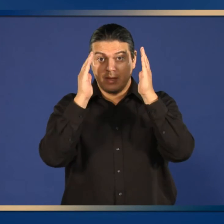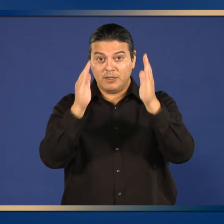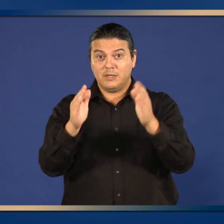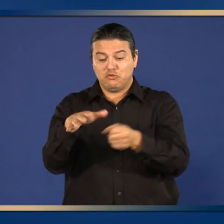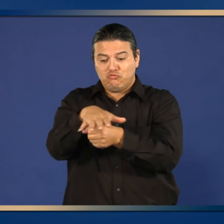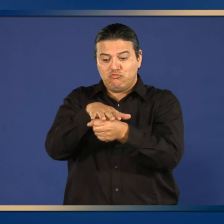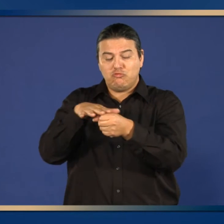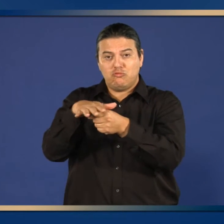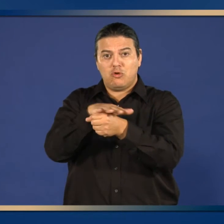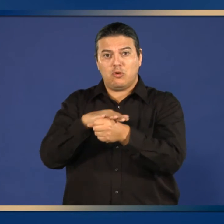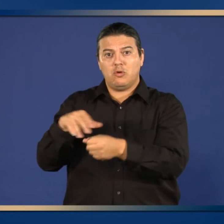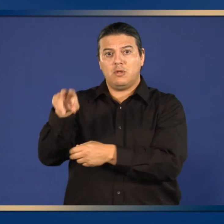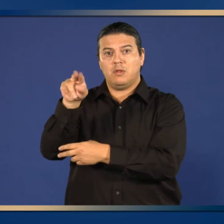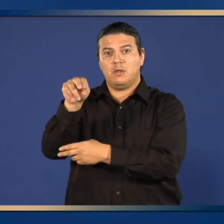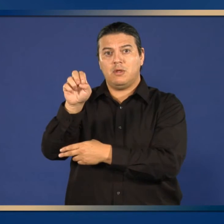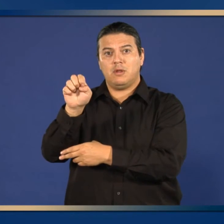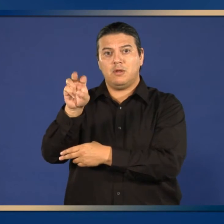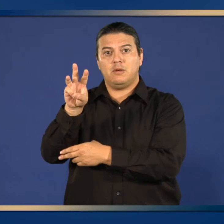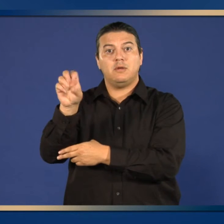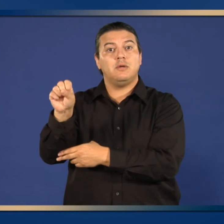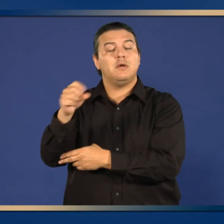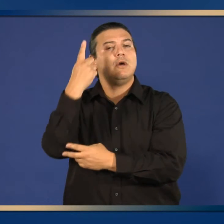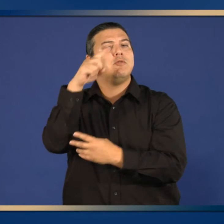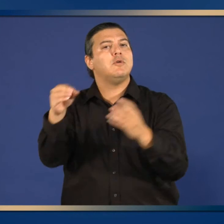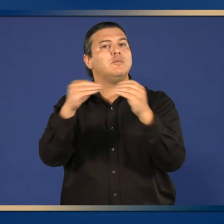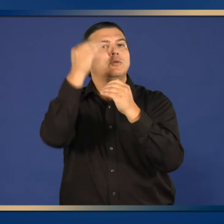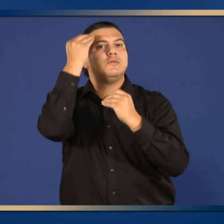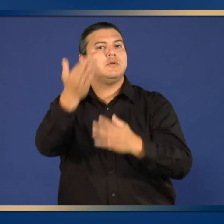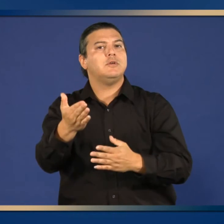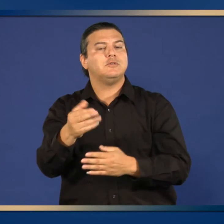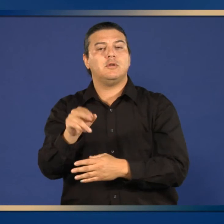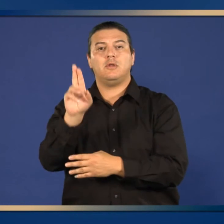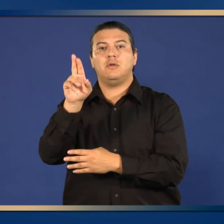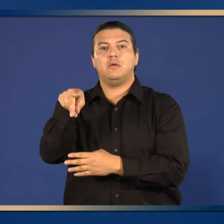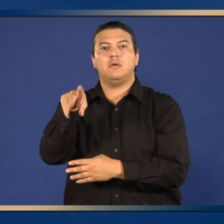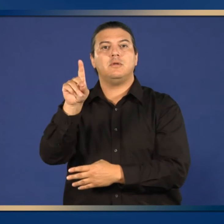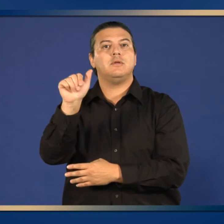Stay tuned to local media for ongoing updates.